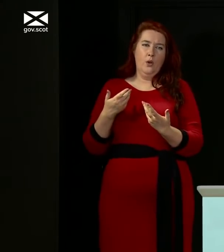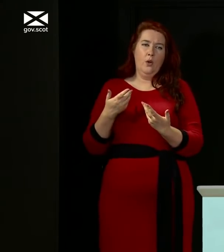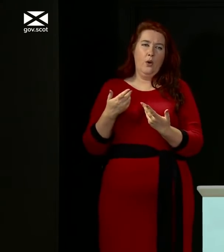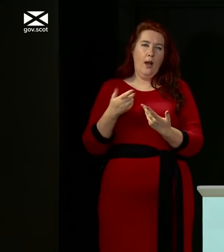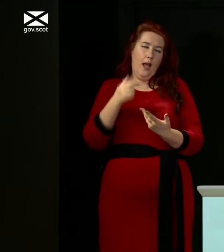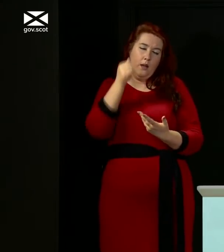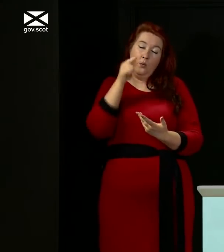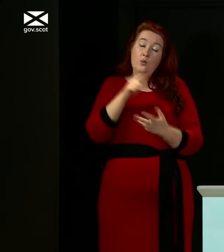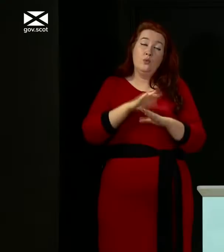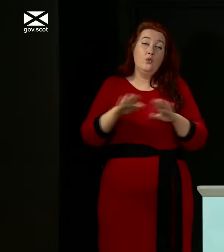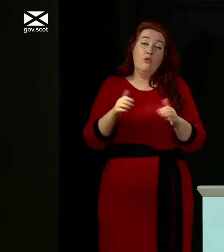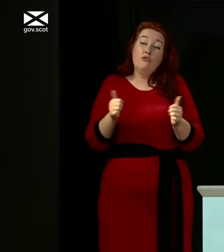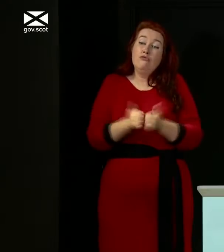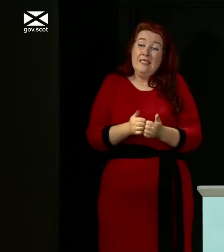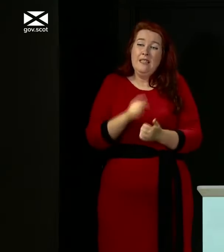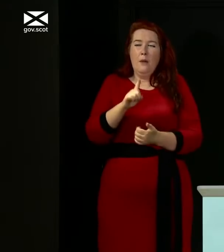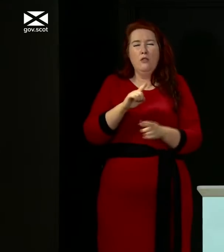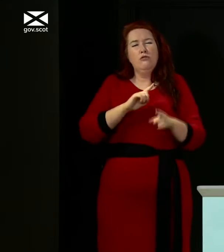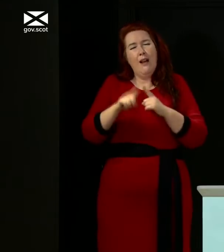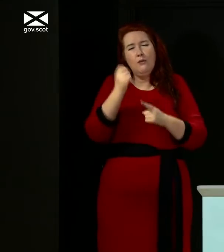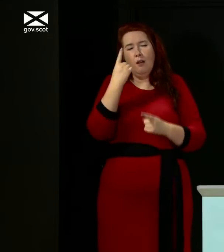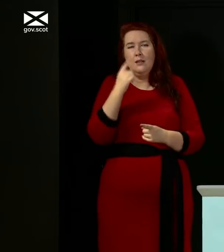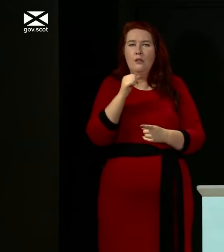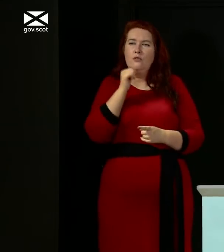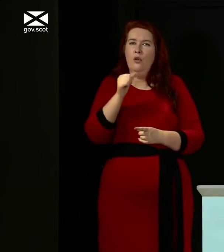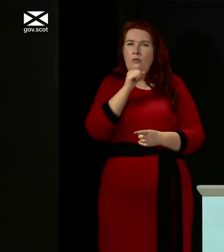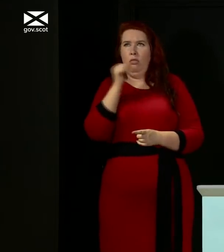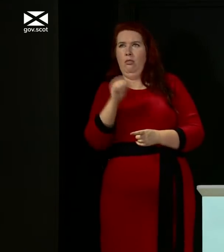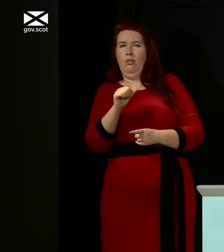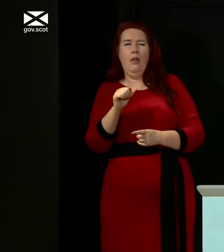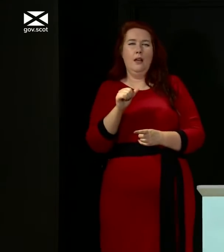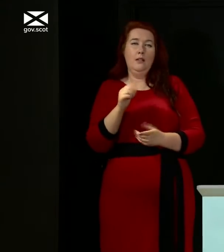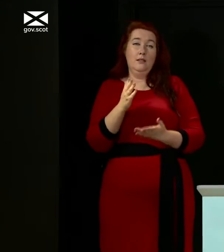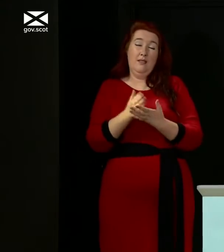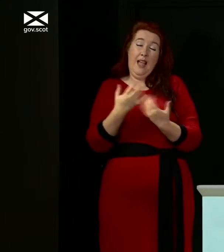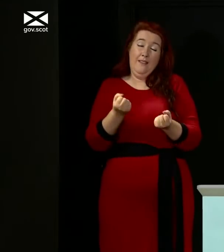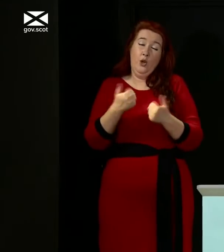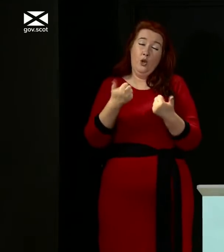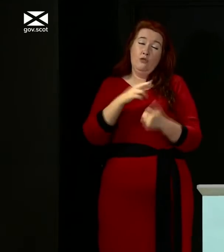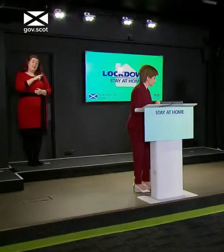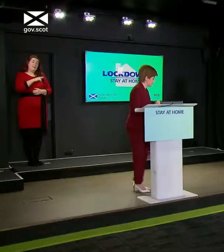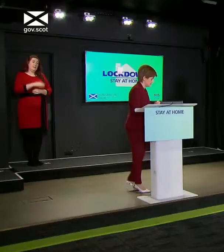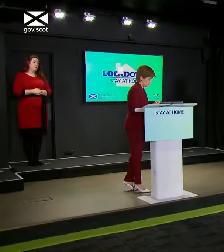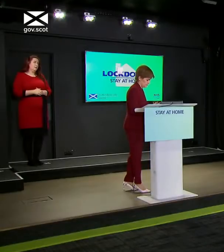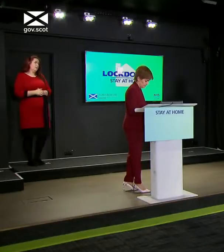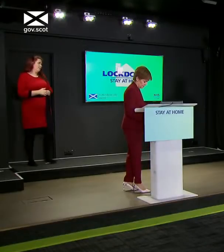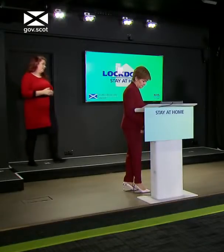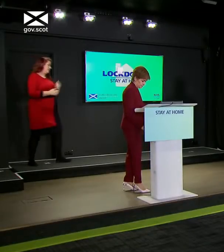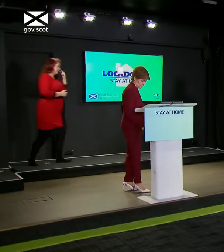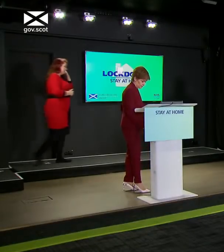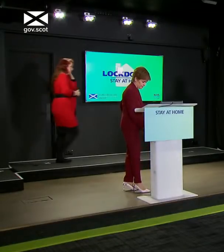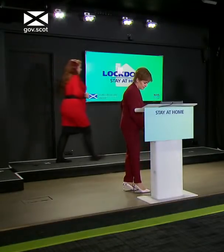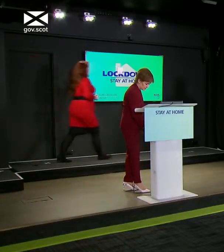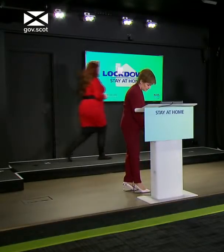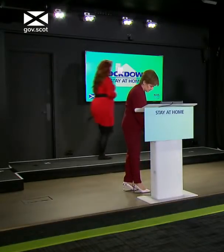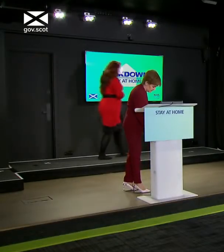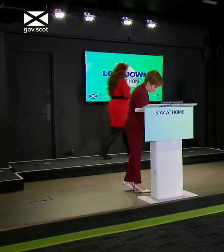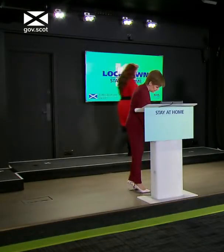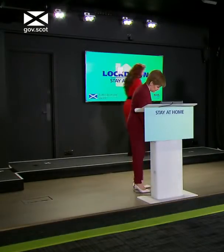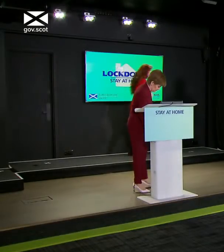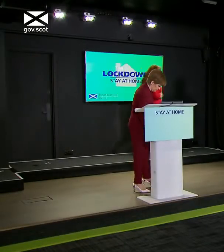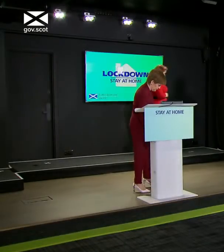don't agree with it, try to understand that we're not doing it lightly or for no reason. A couple of things quickly.